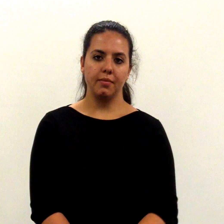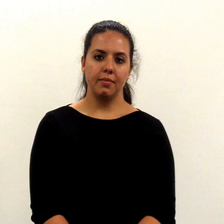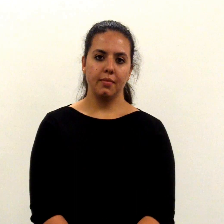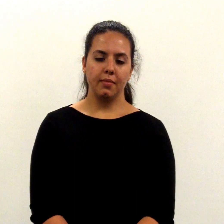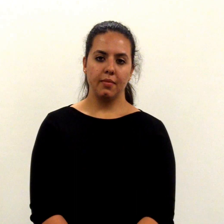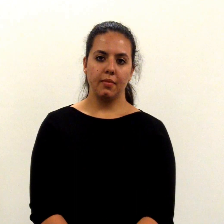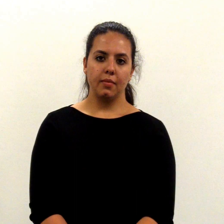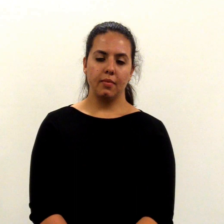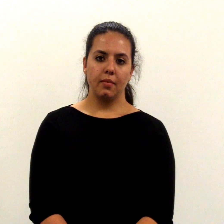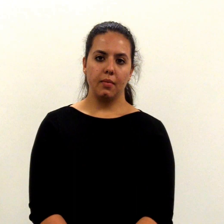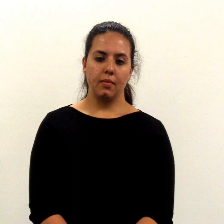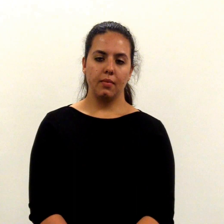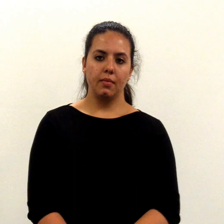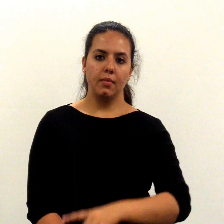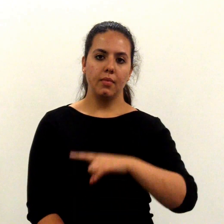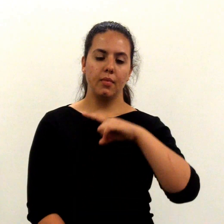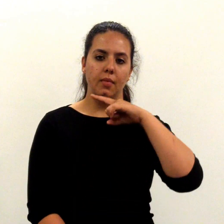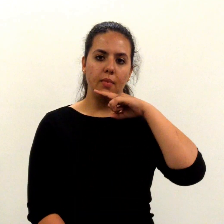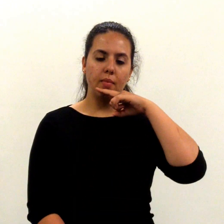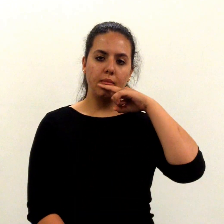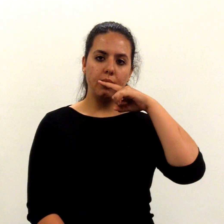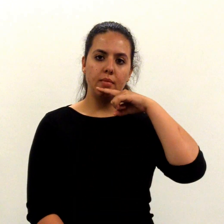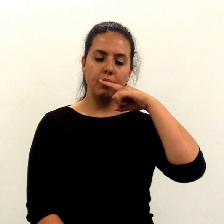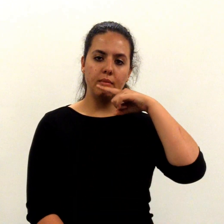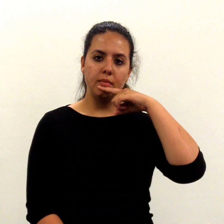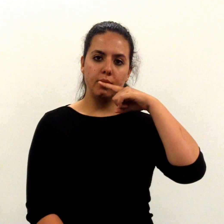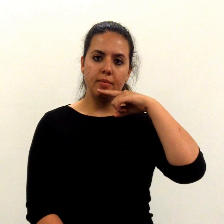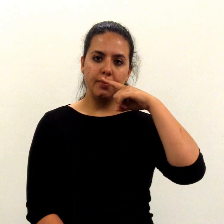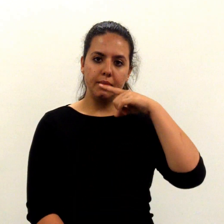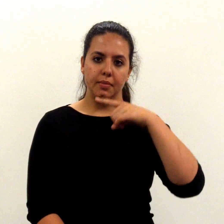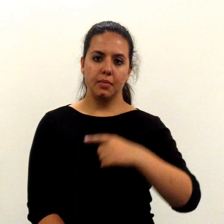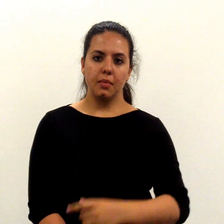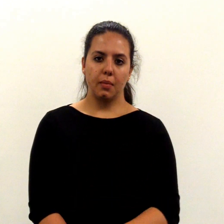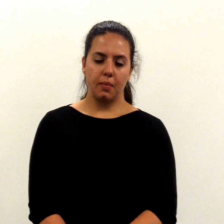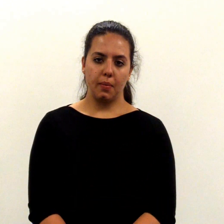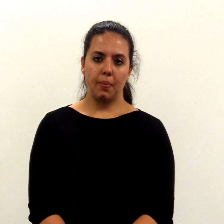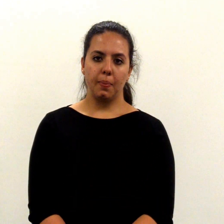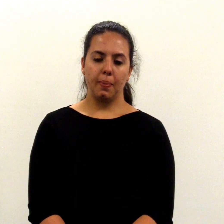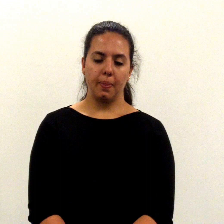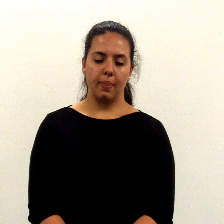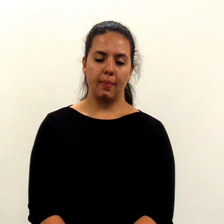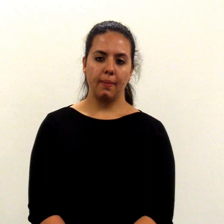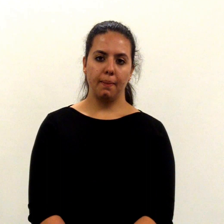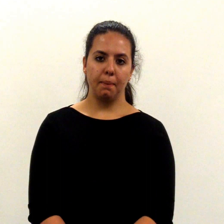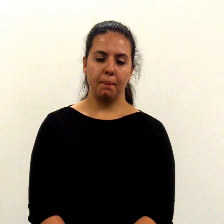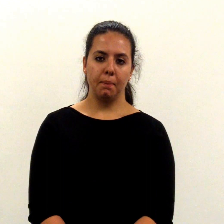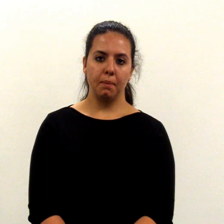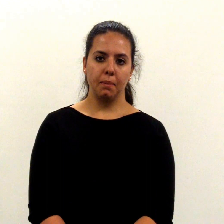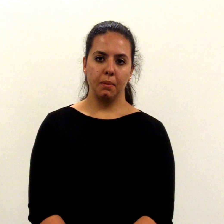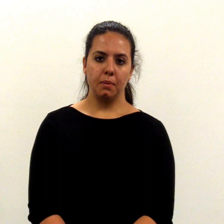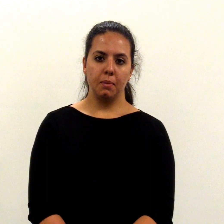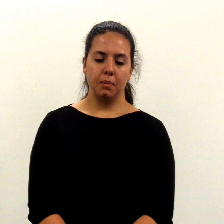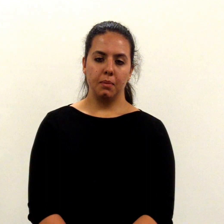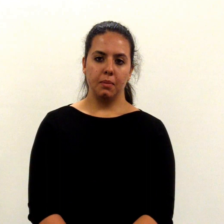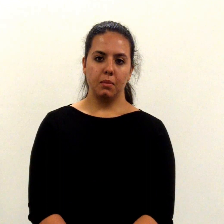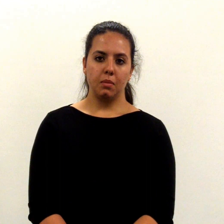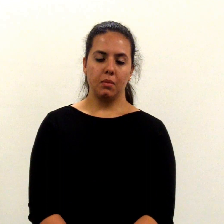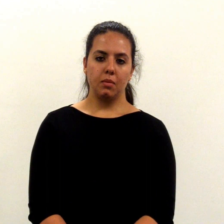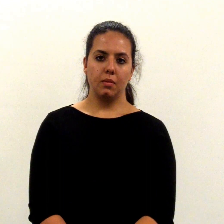it's interesting, the hearing, they don't talk about their ears. They talk about the fact that the hearing people speak. Hard of